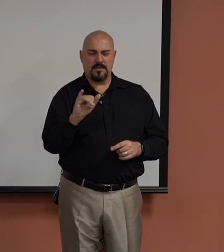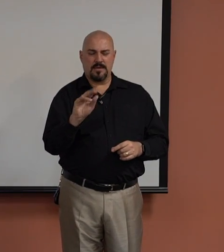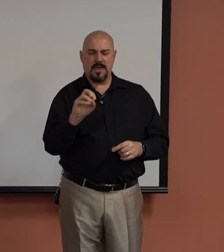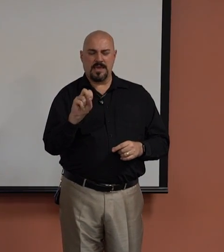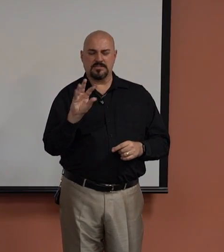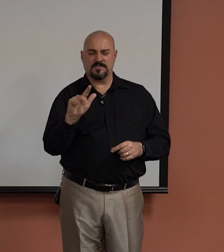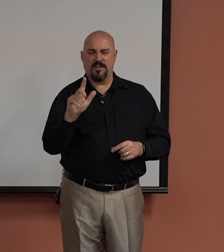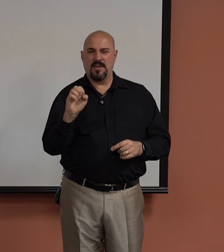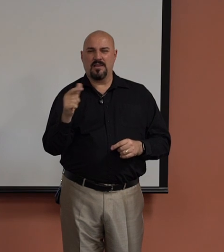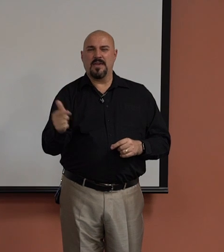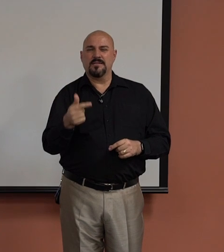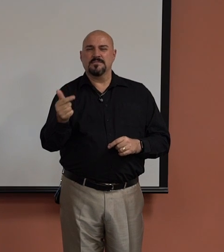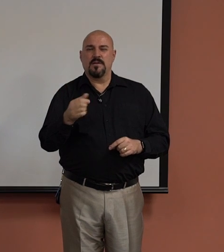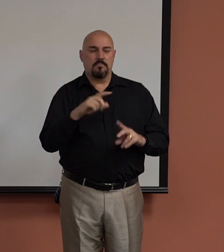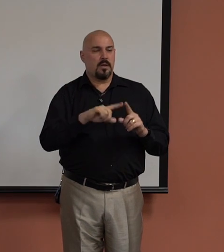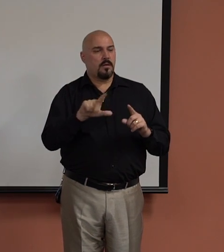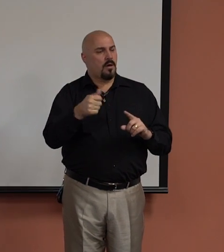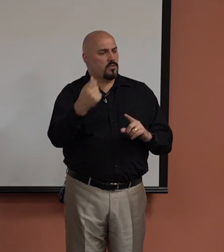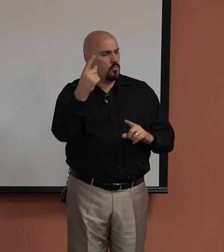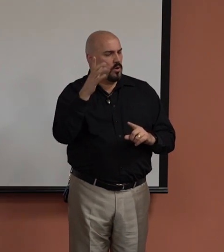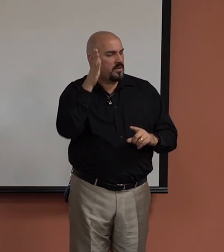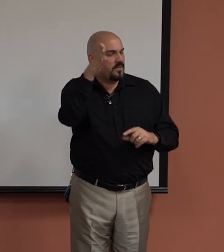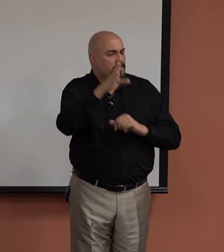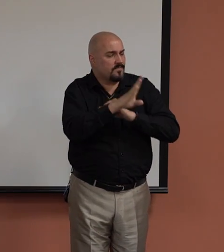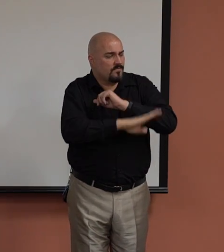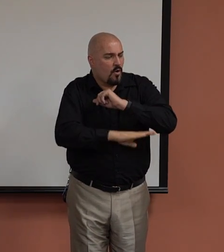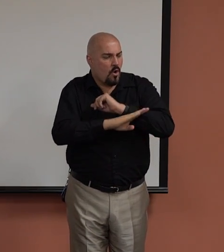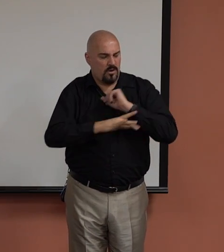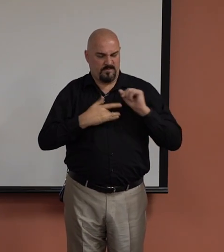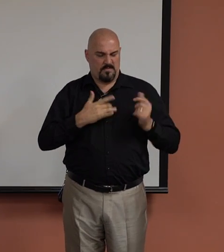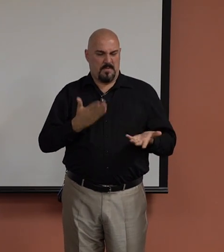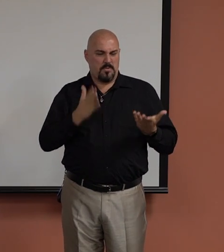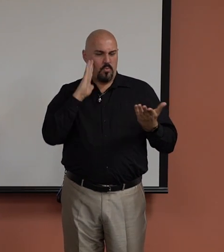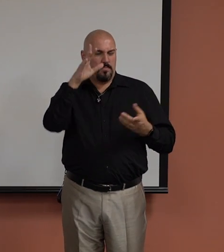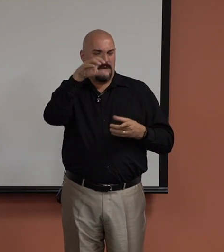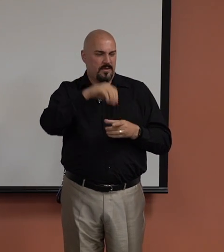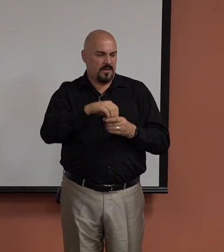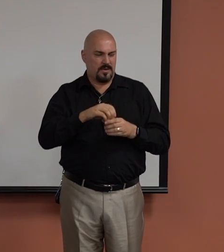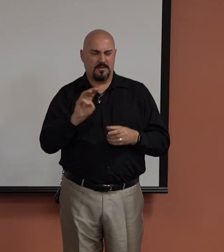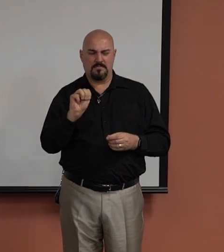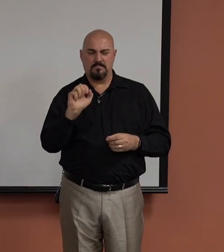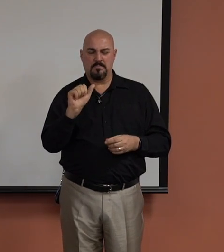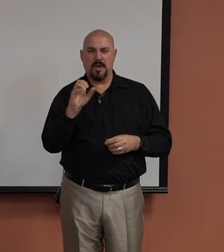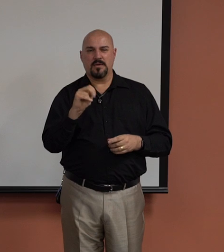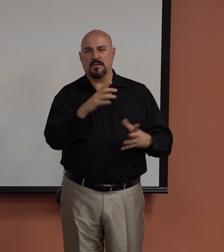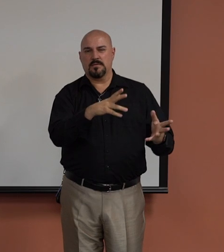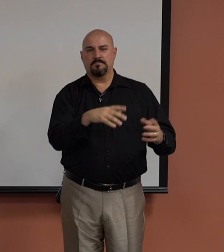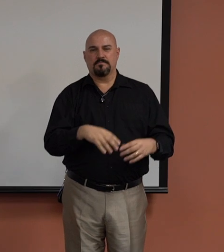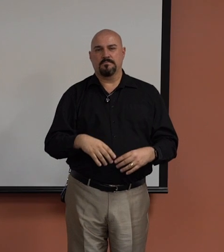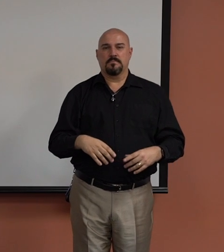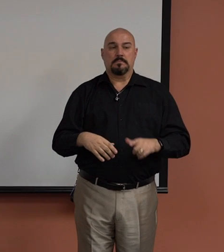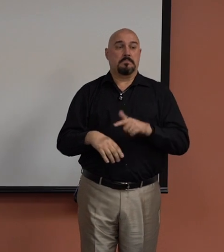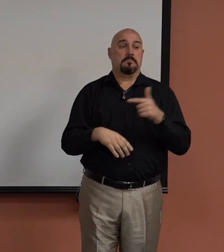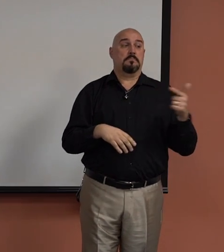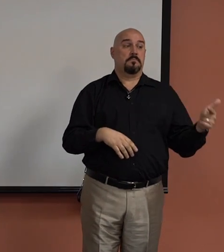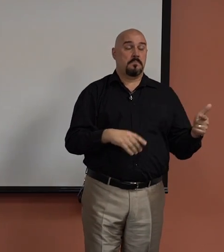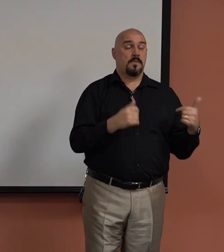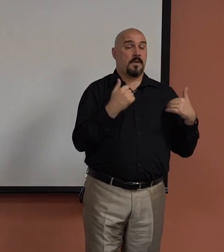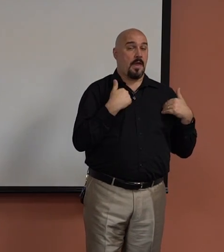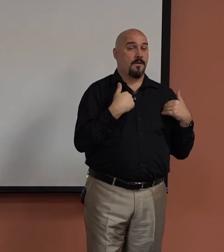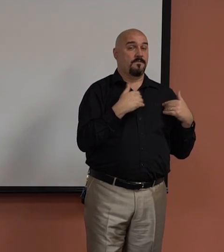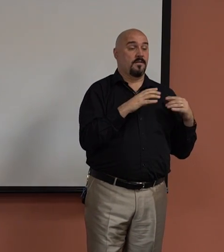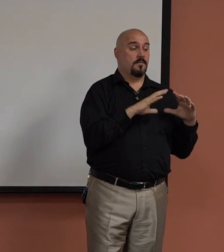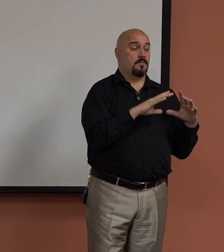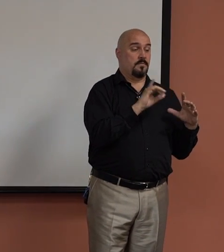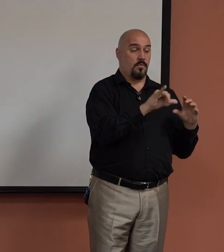but most likely in Macon. They also have a student division as well. And so they run their own division,